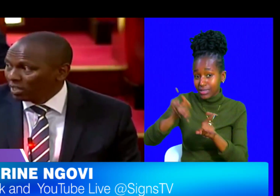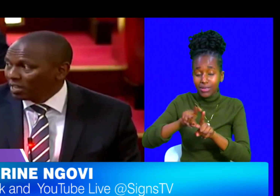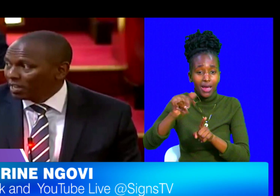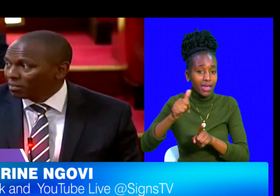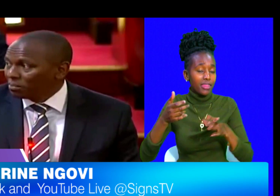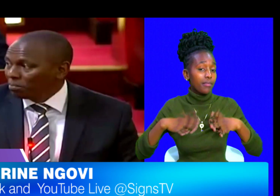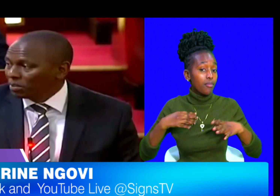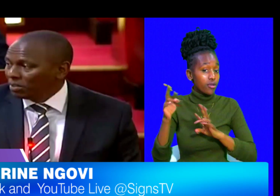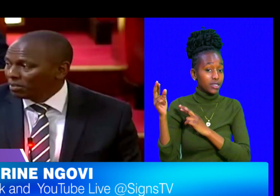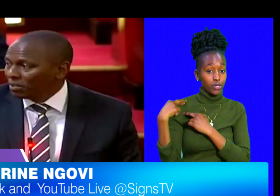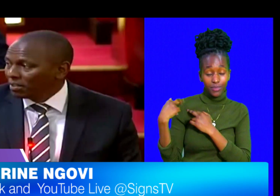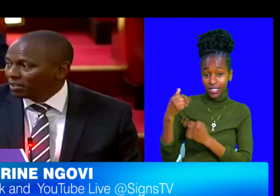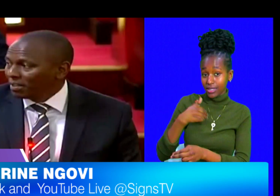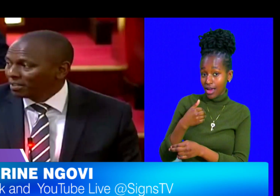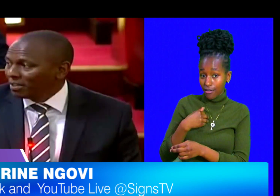to